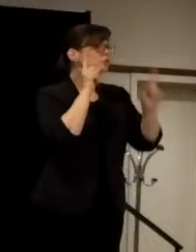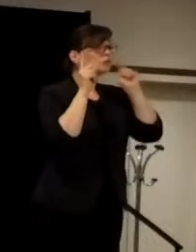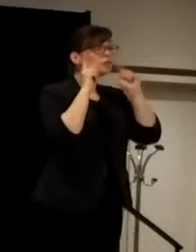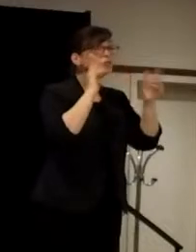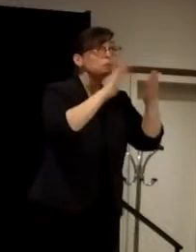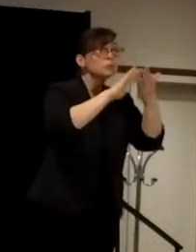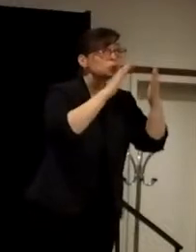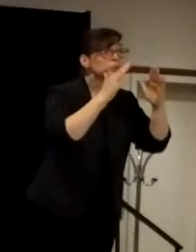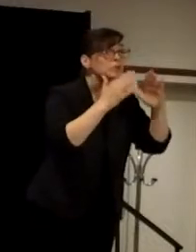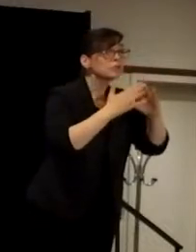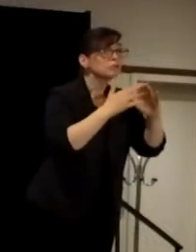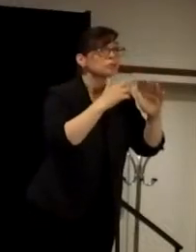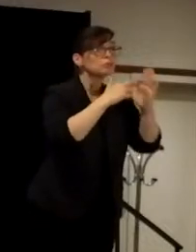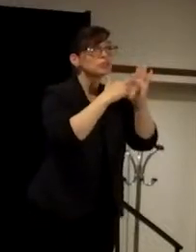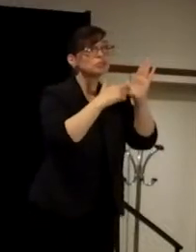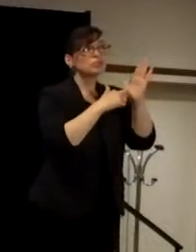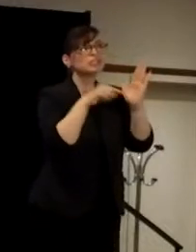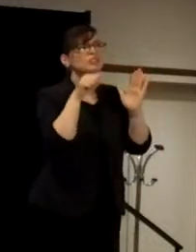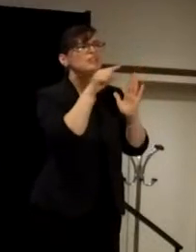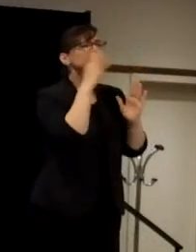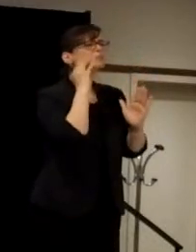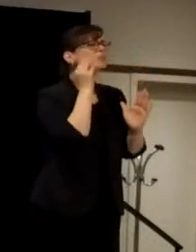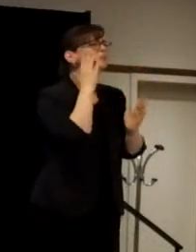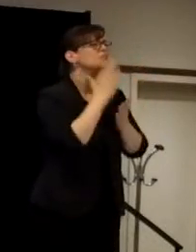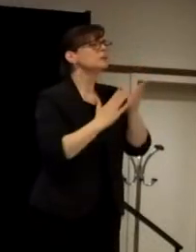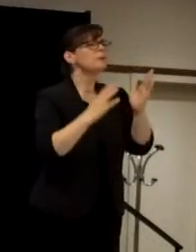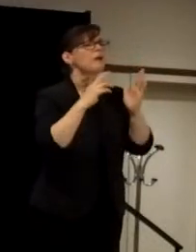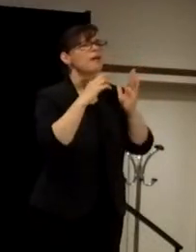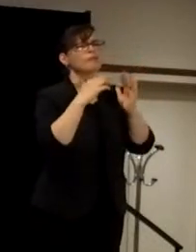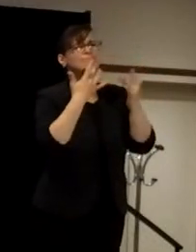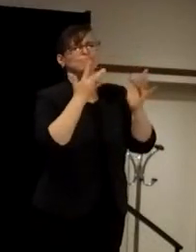sites. Today we were at East Syracuse Village Hall.